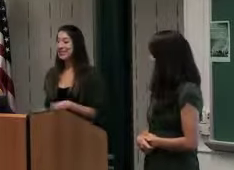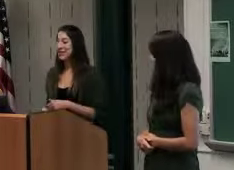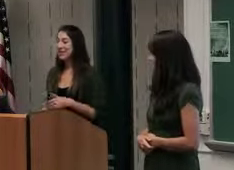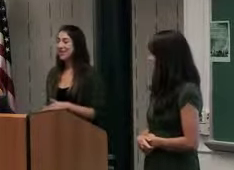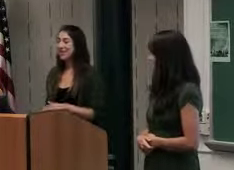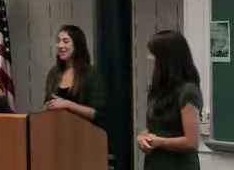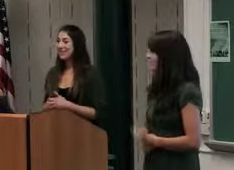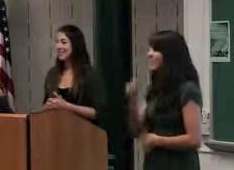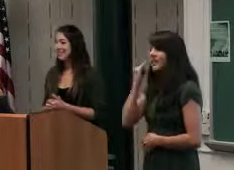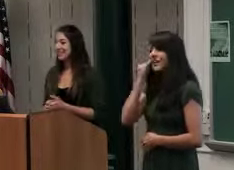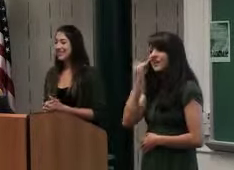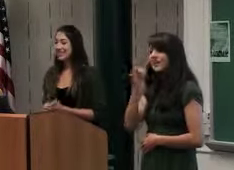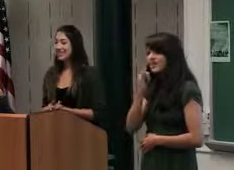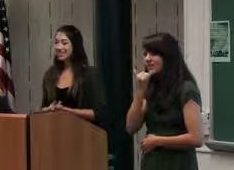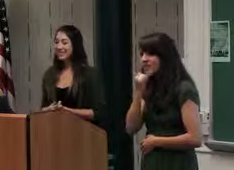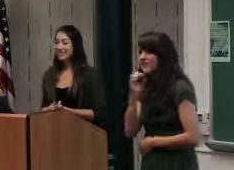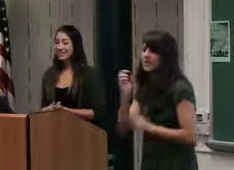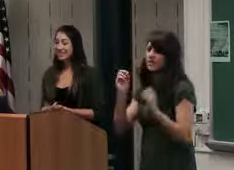it's okay to make mistakes.